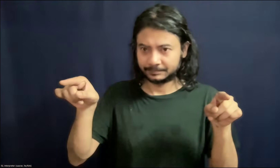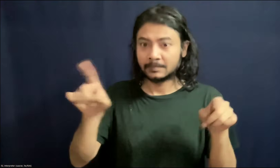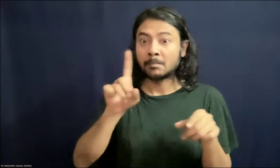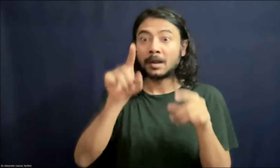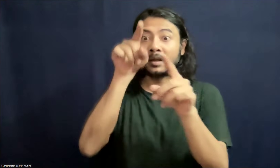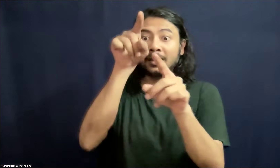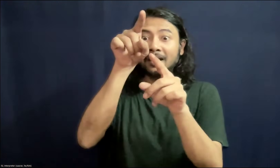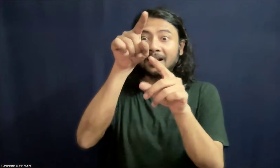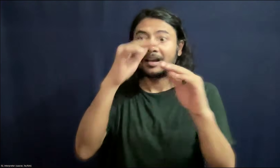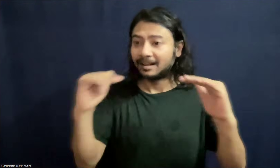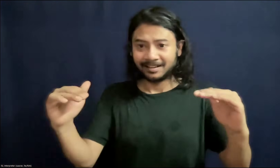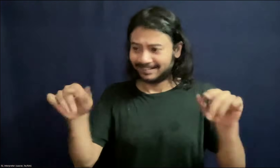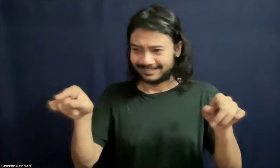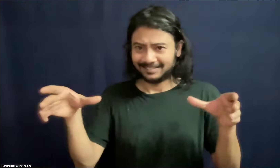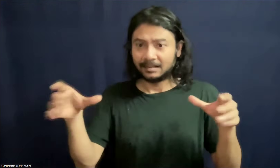one person.